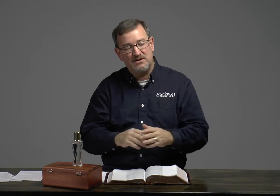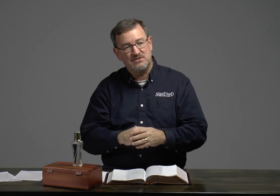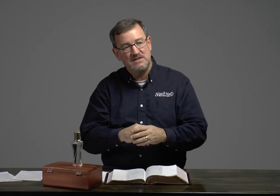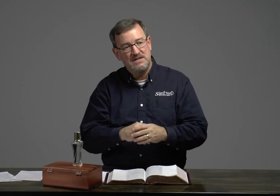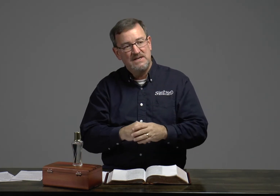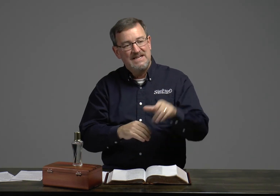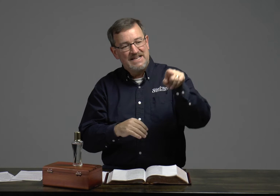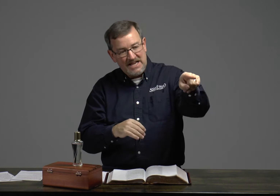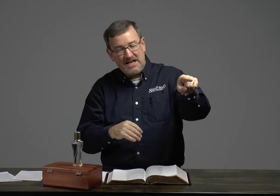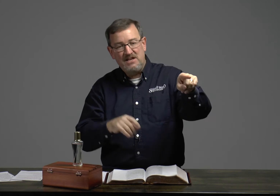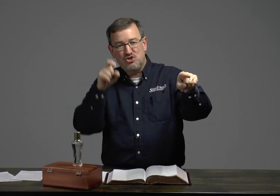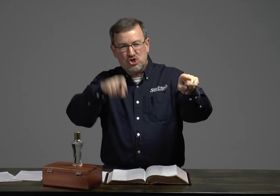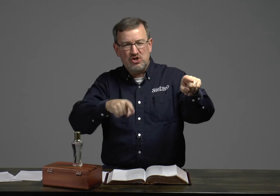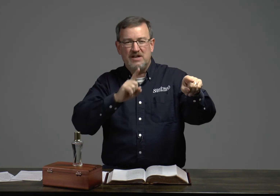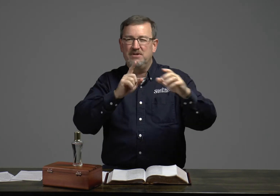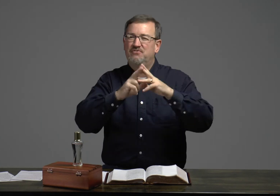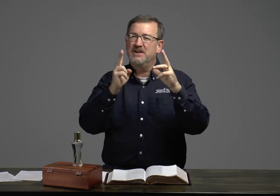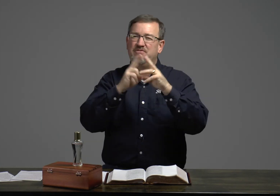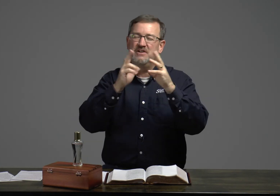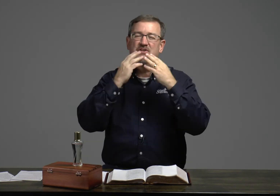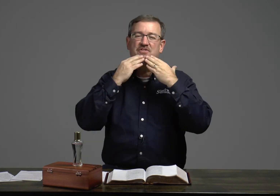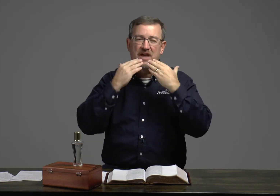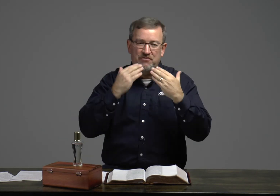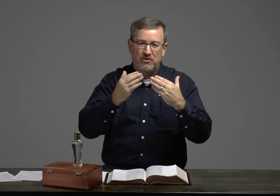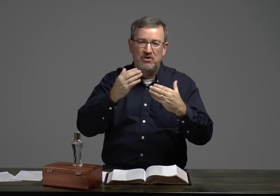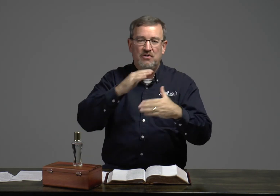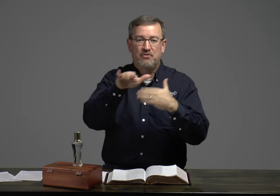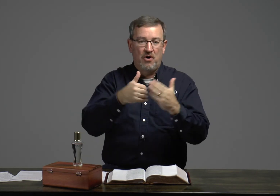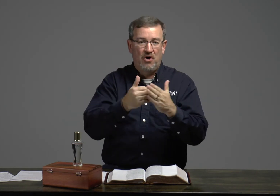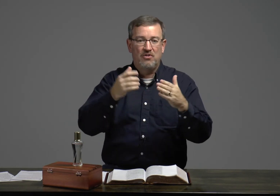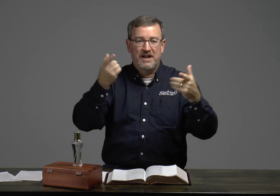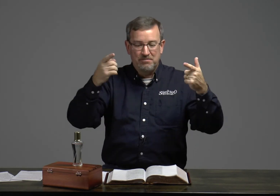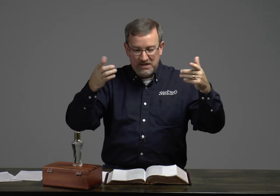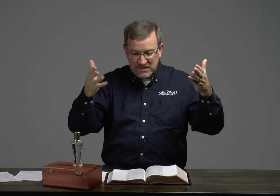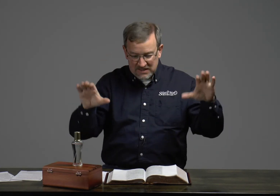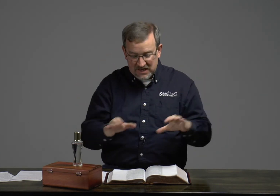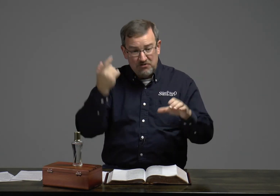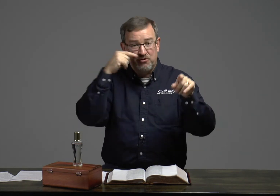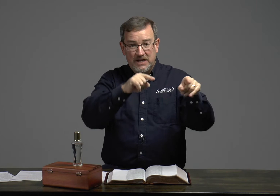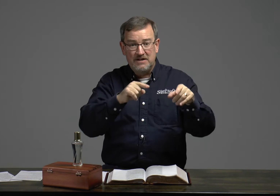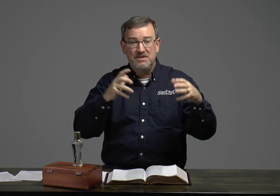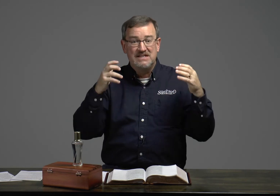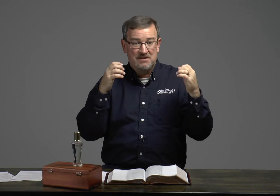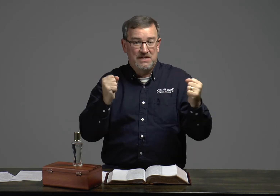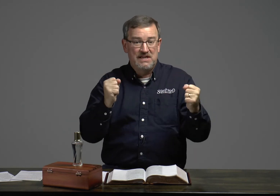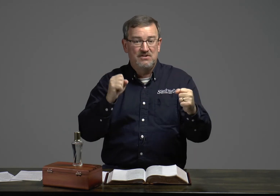house. He should have been very, very, very thankful for all that had been done for him to be healed